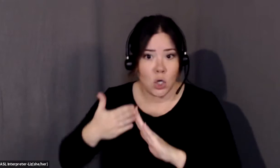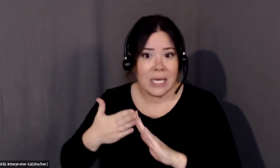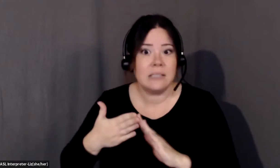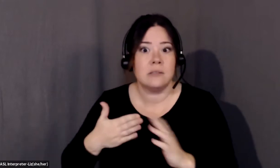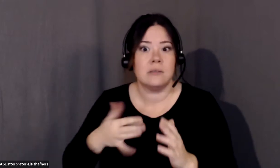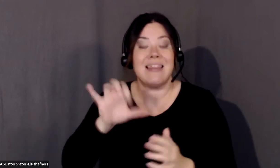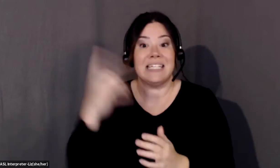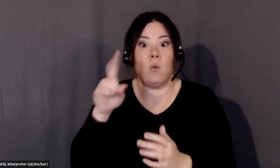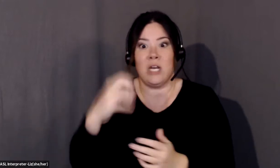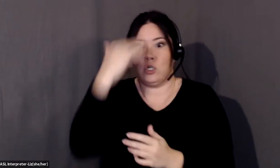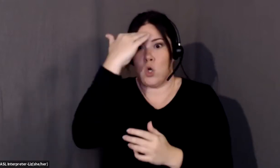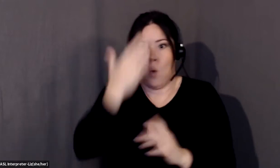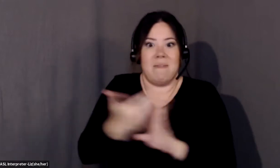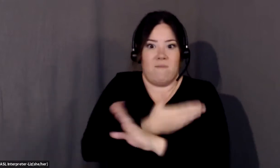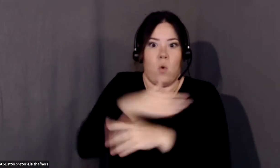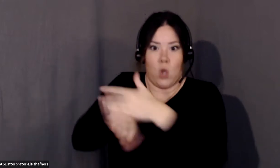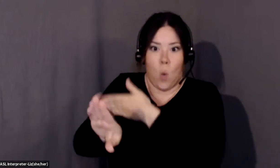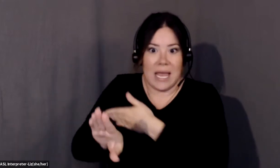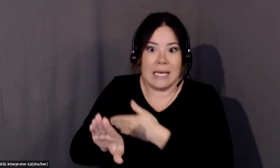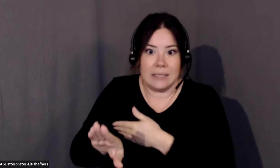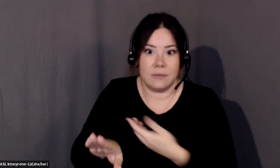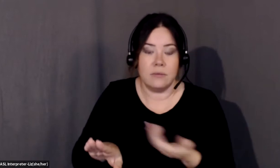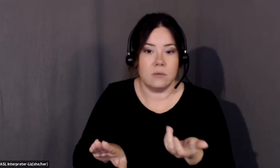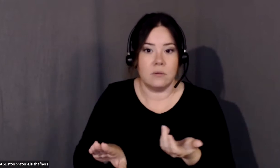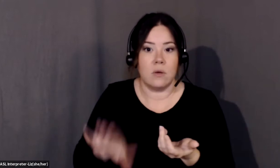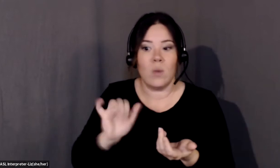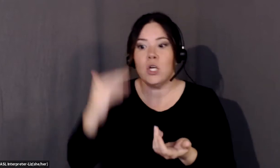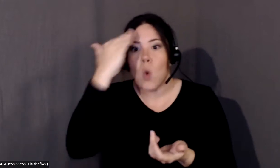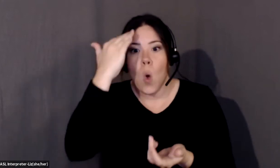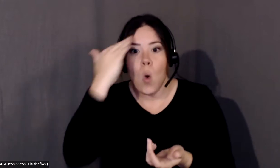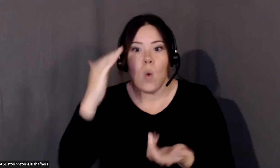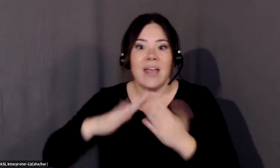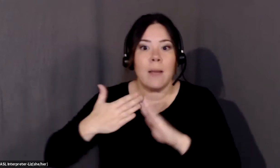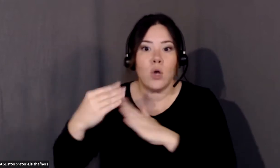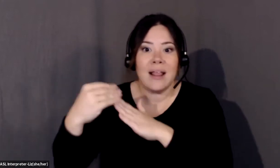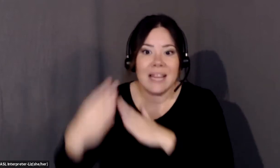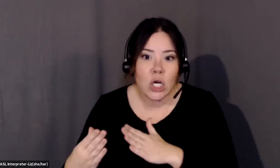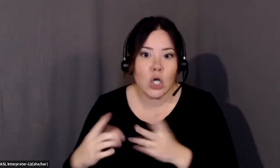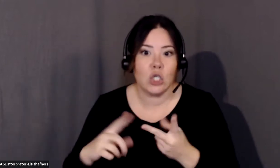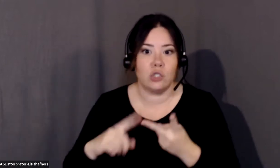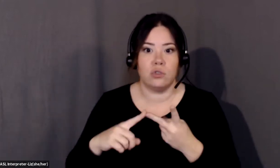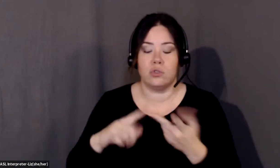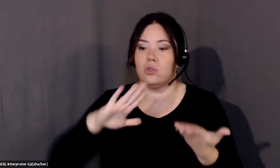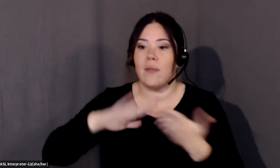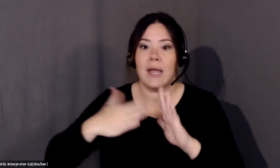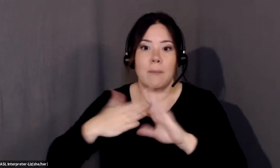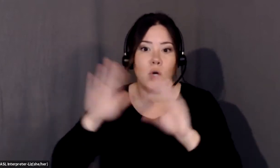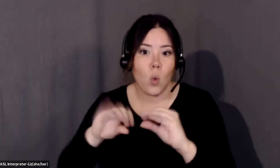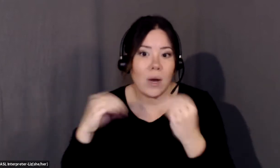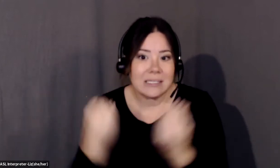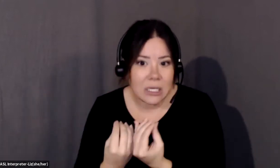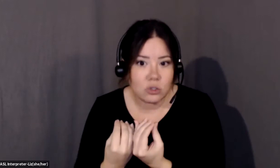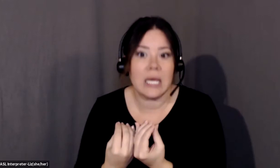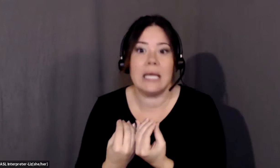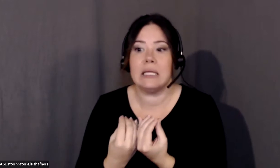go in. We need to know the community leaders. We need to know the community organizations